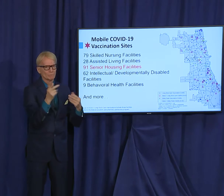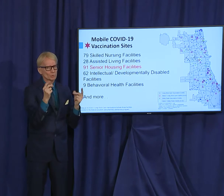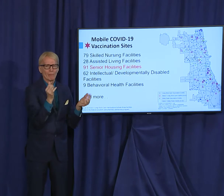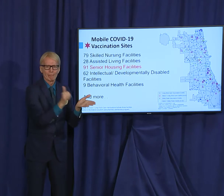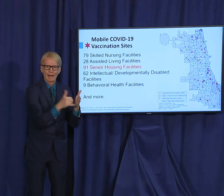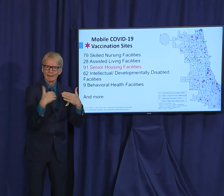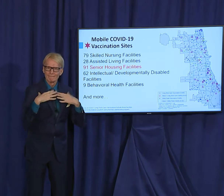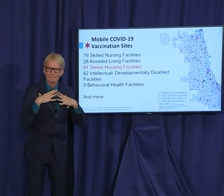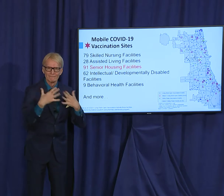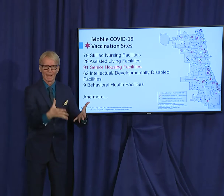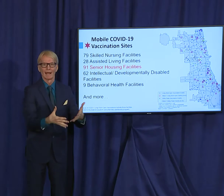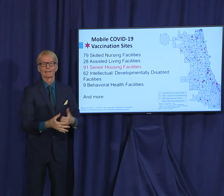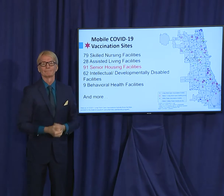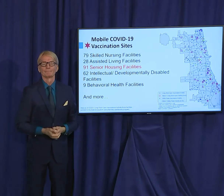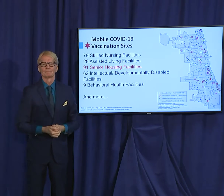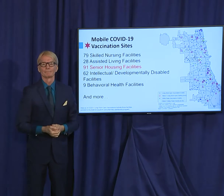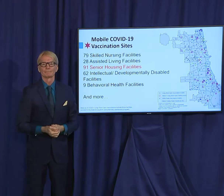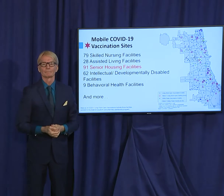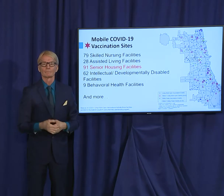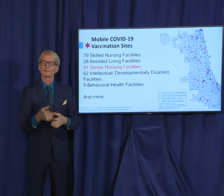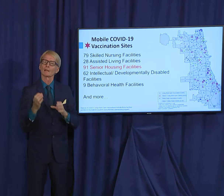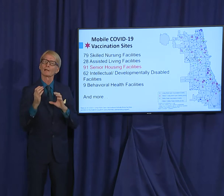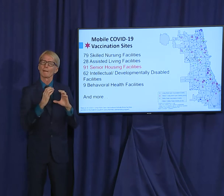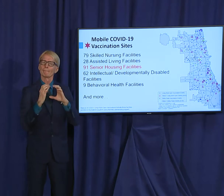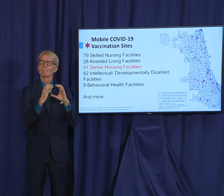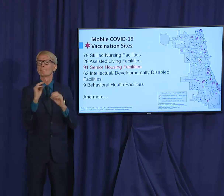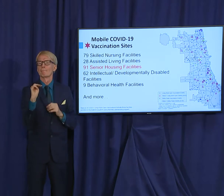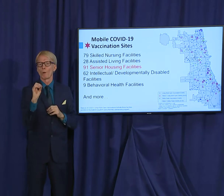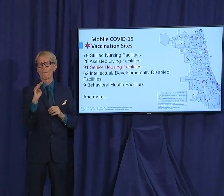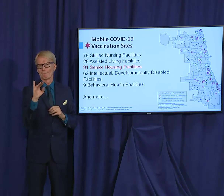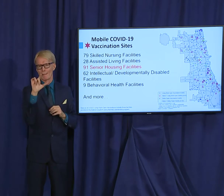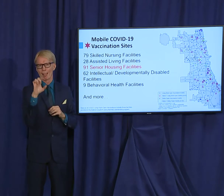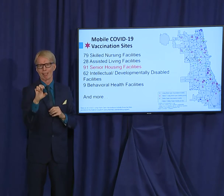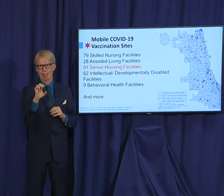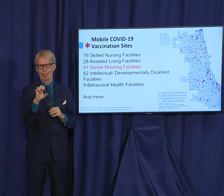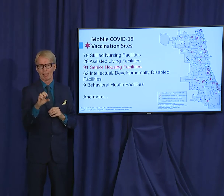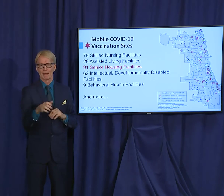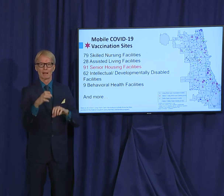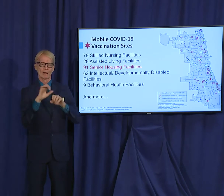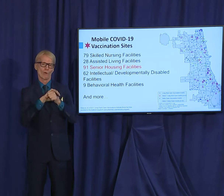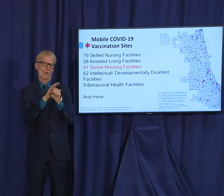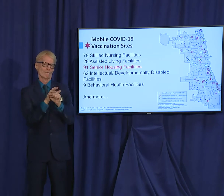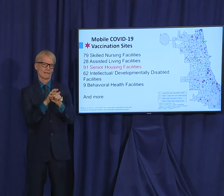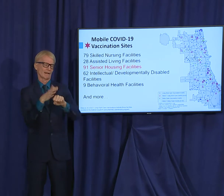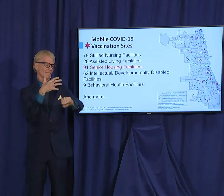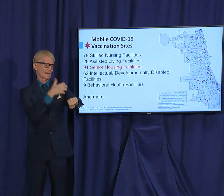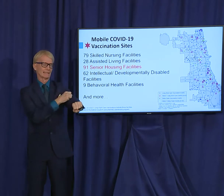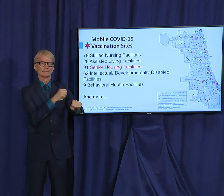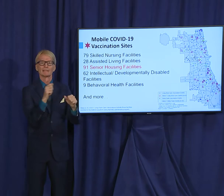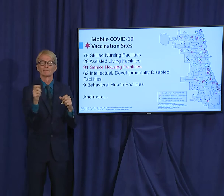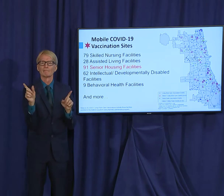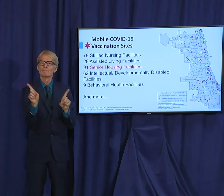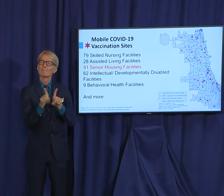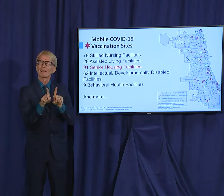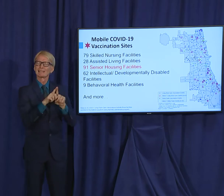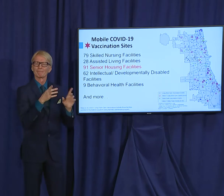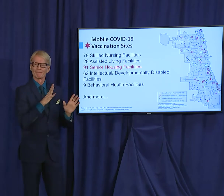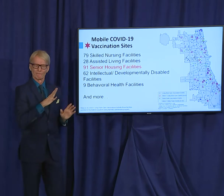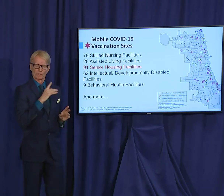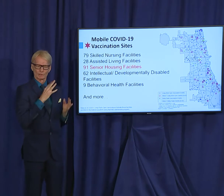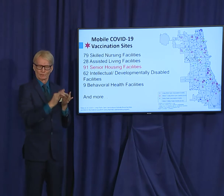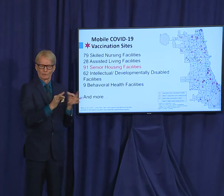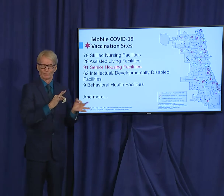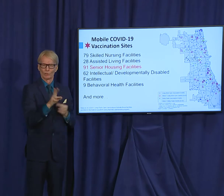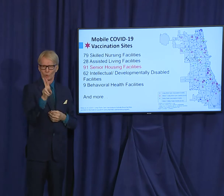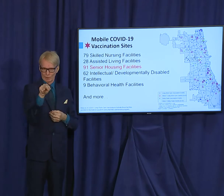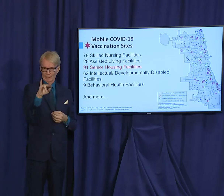And then I wanted to highlight some of the mobile COVID-19 vaccination sites, because in addition to what you're hearing about at United Center, we and our partners have been